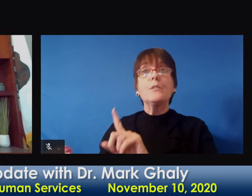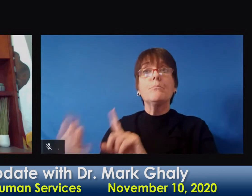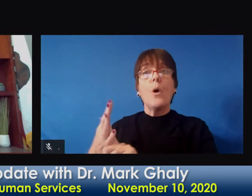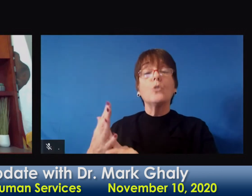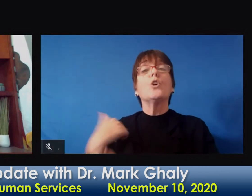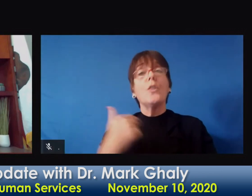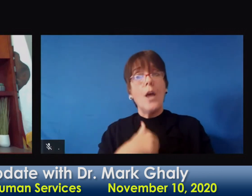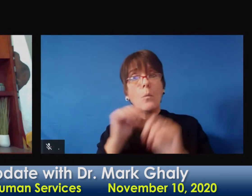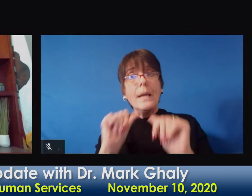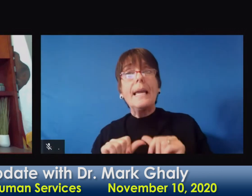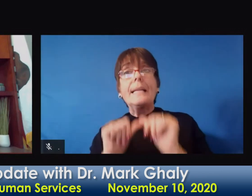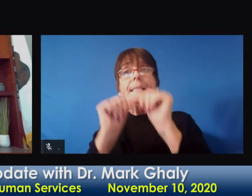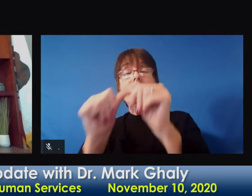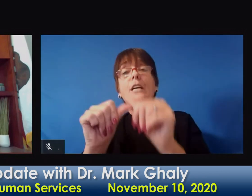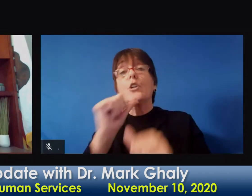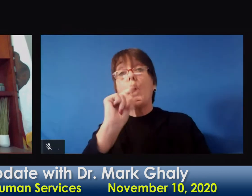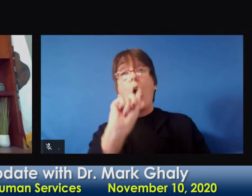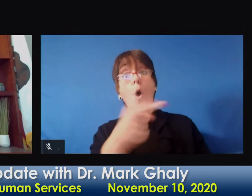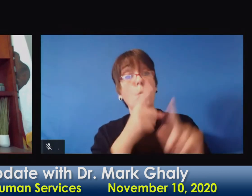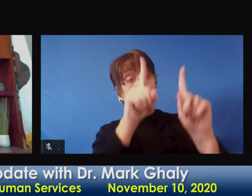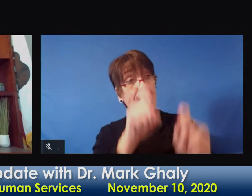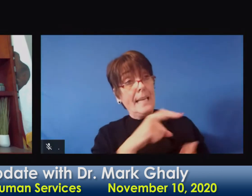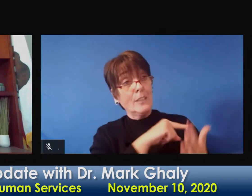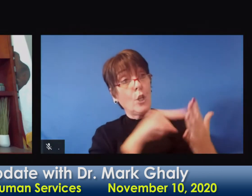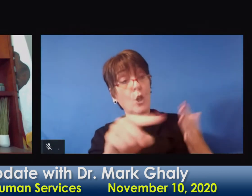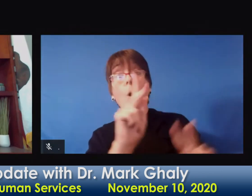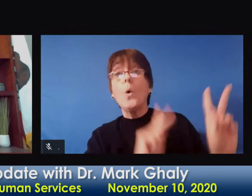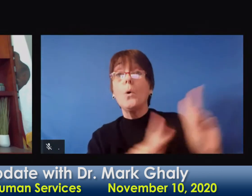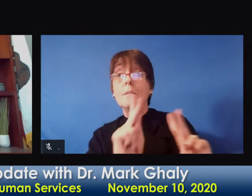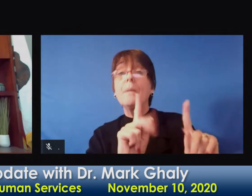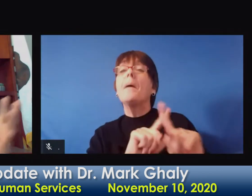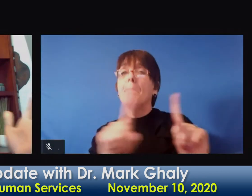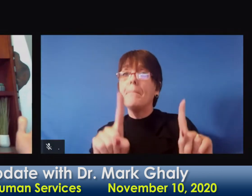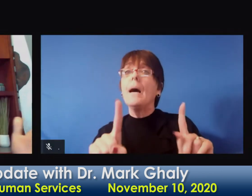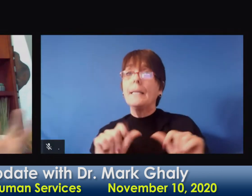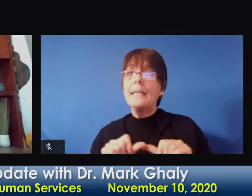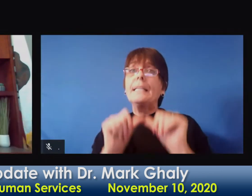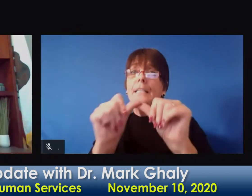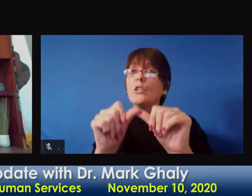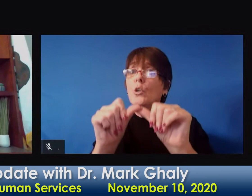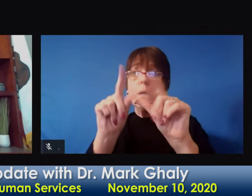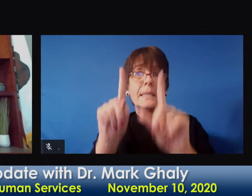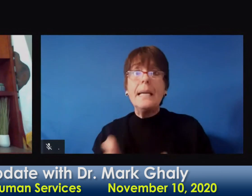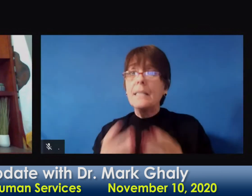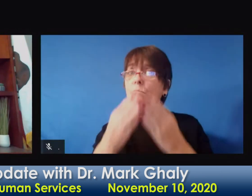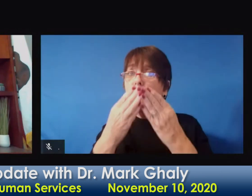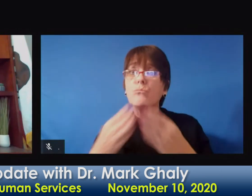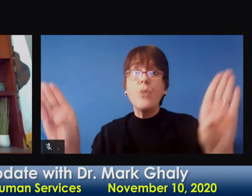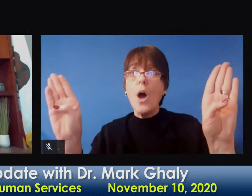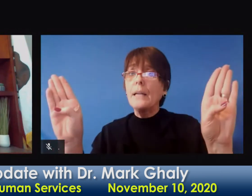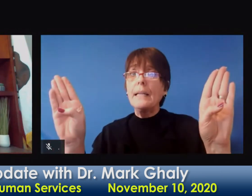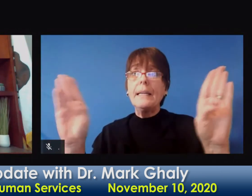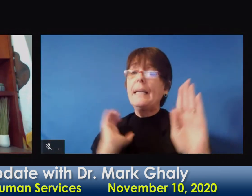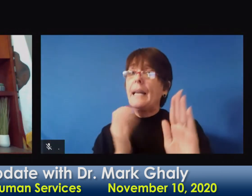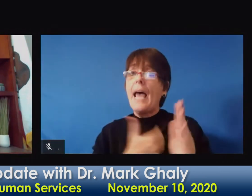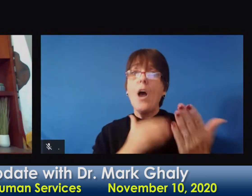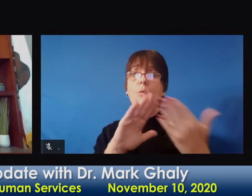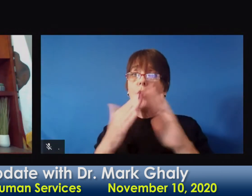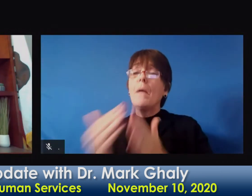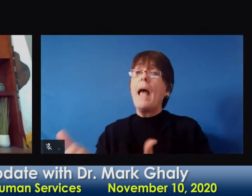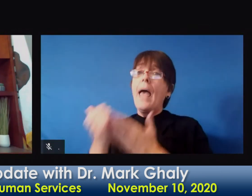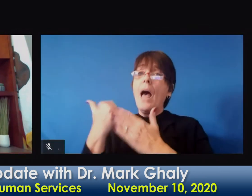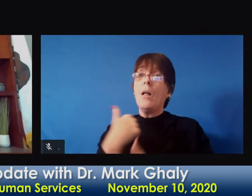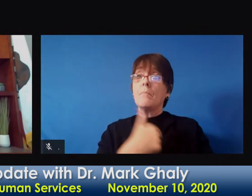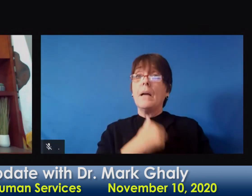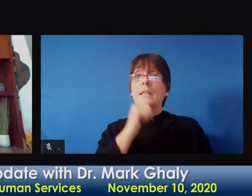can continue not just to test those individuals, but continue to test people broadly across our communities. That helps us not just